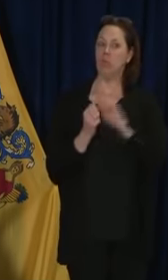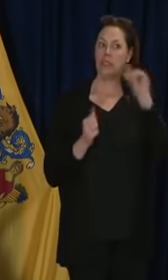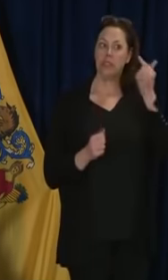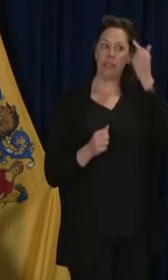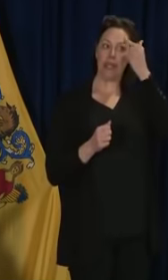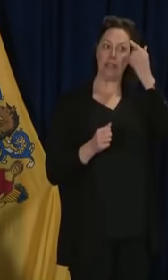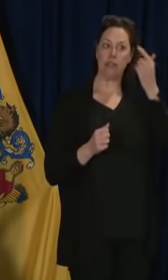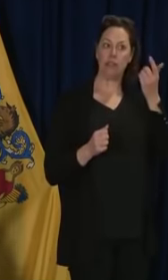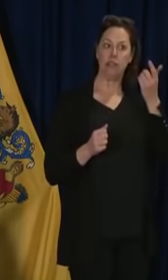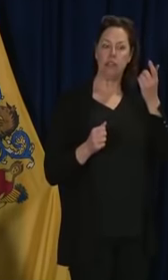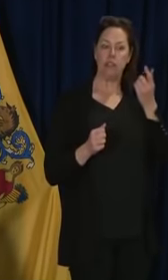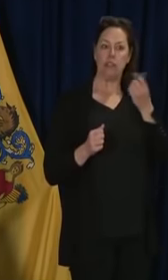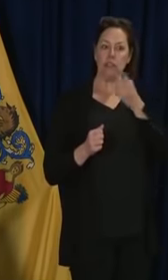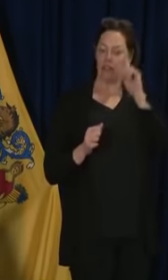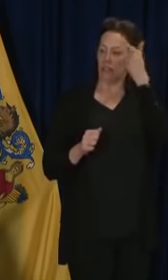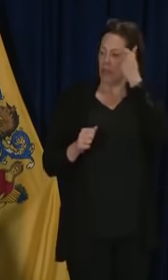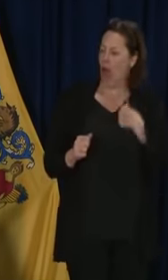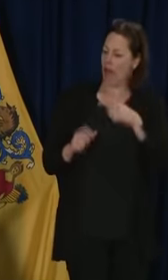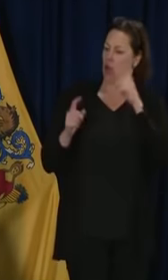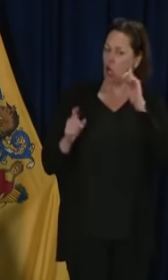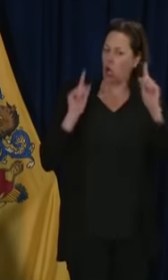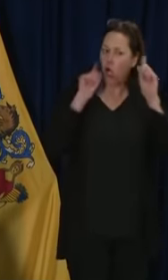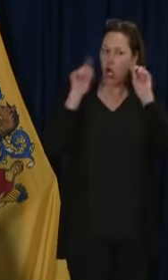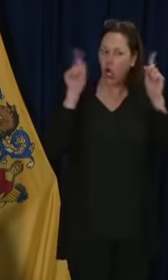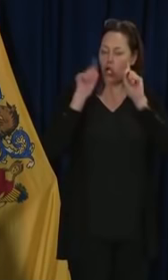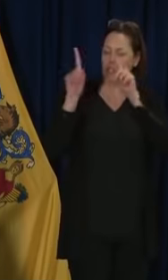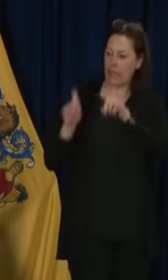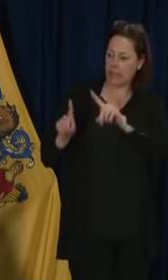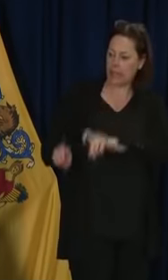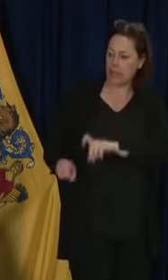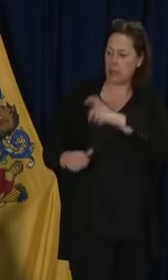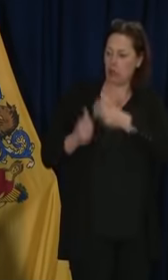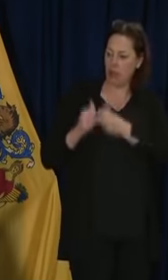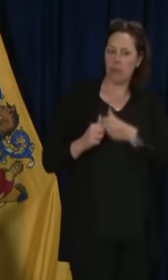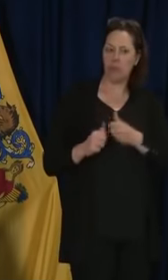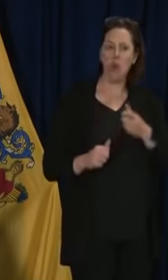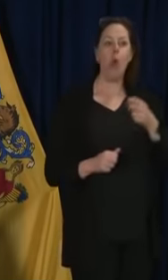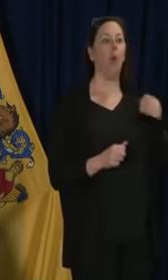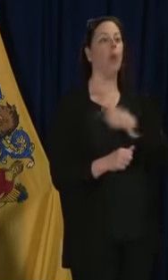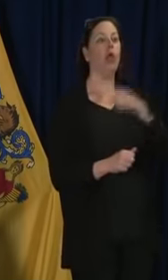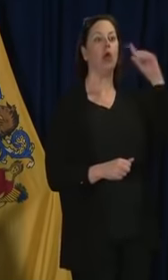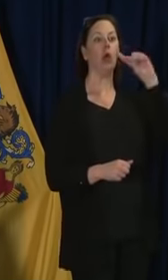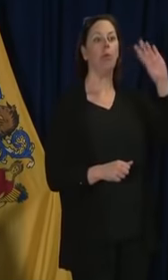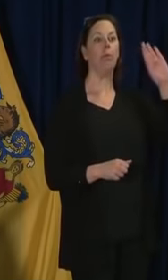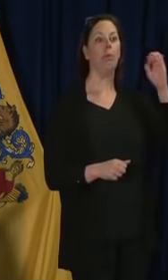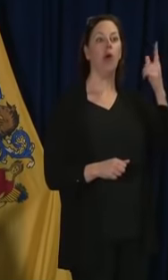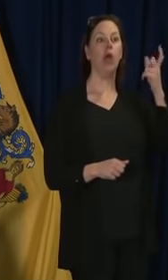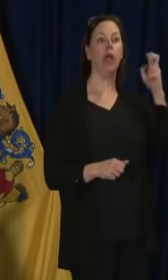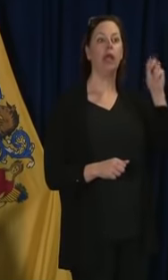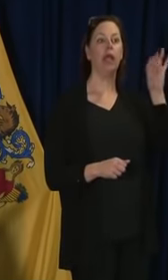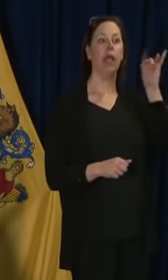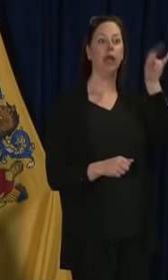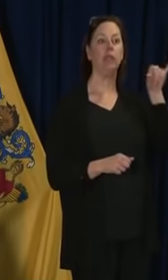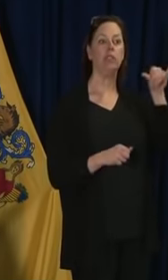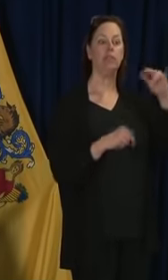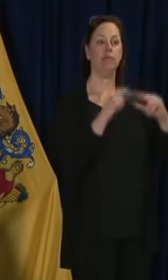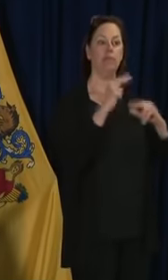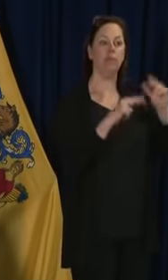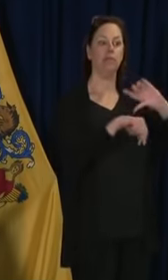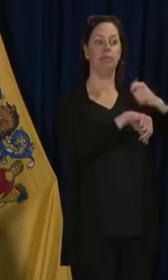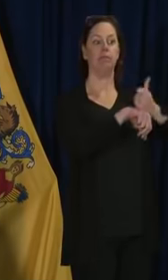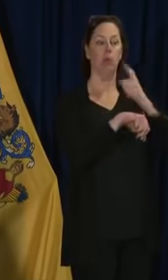different reports. One, we heard the Bergen County Community College facility was going to open today. Was that what the colonel was